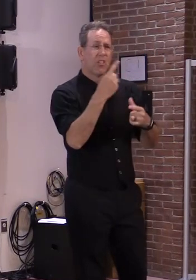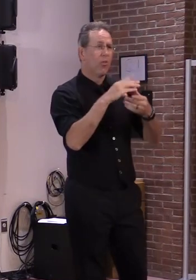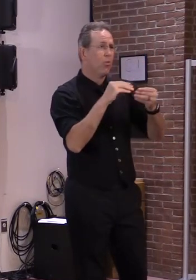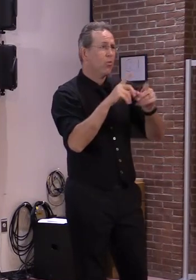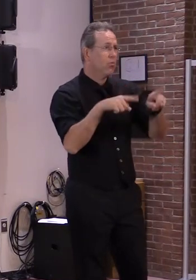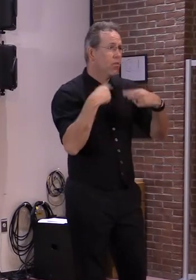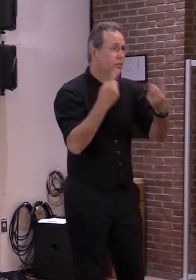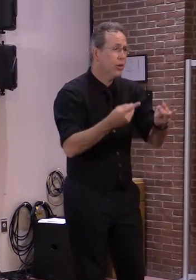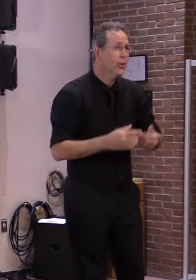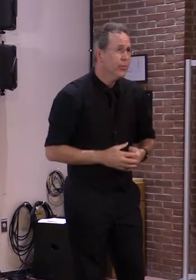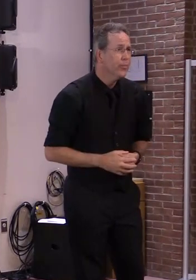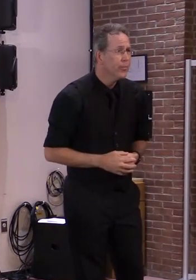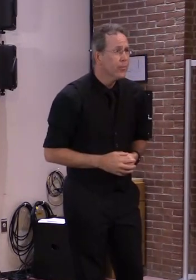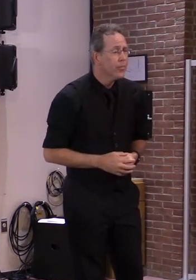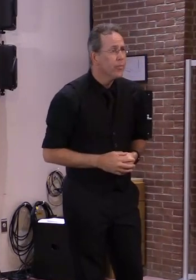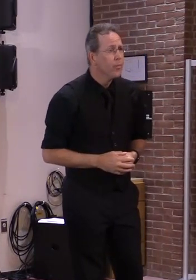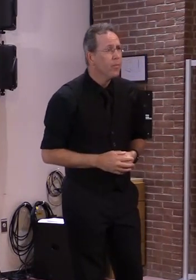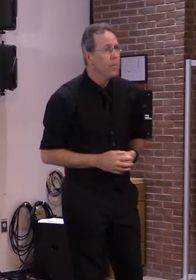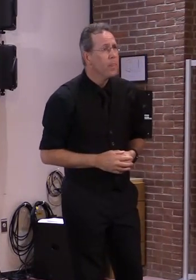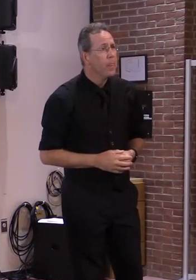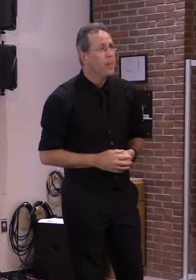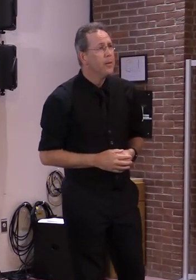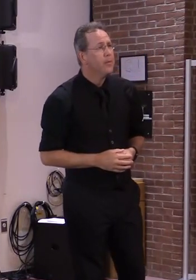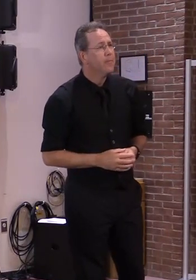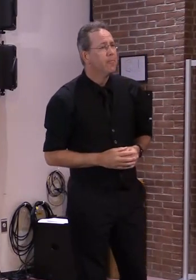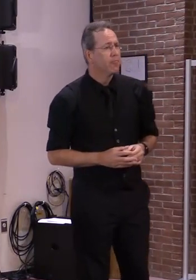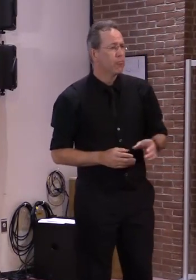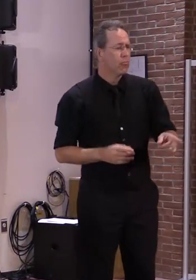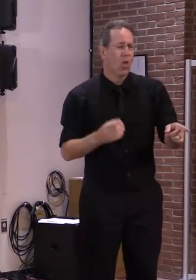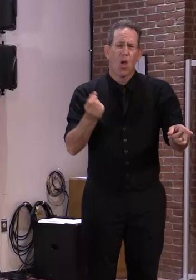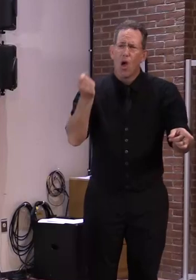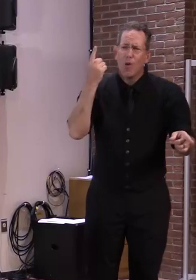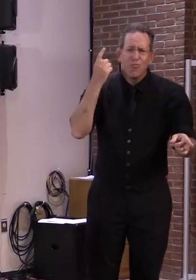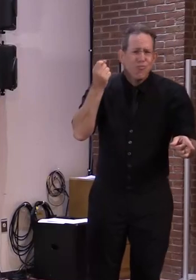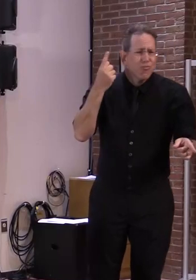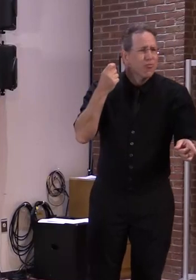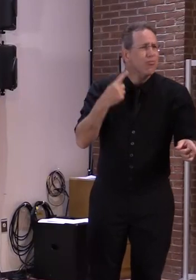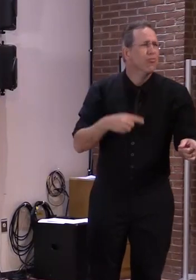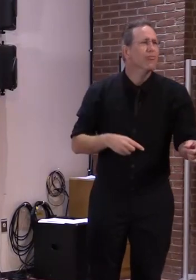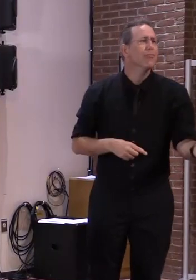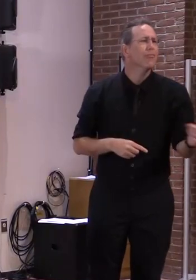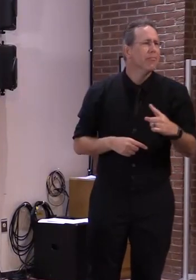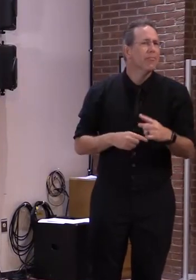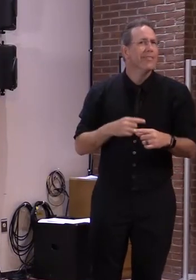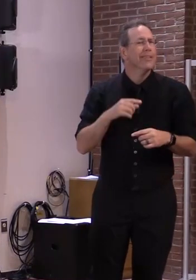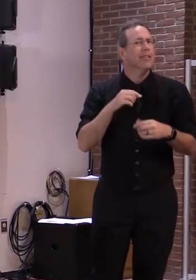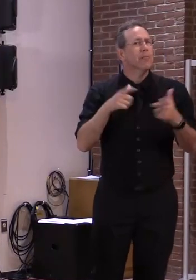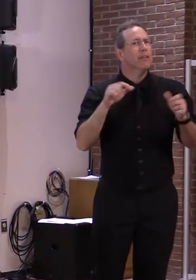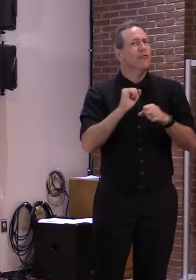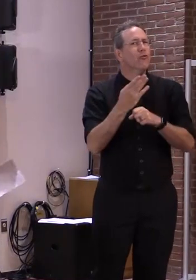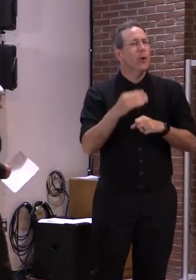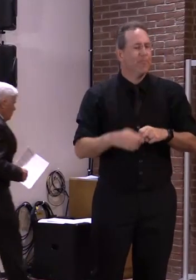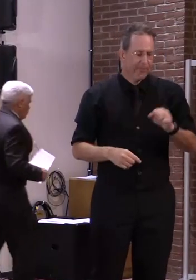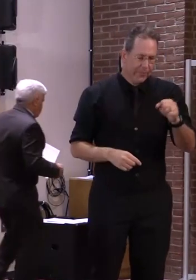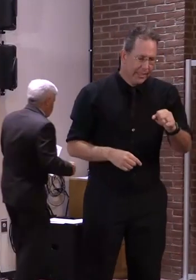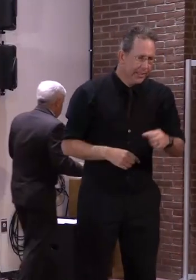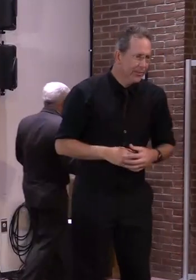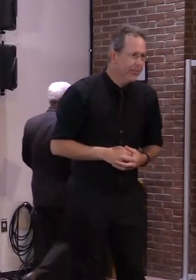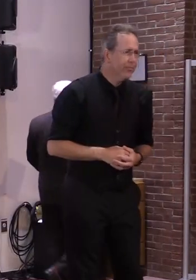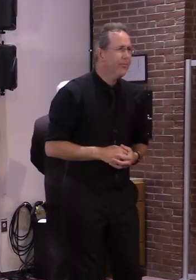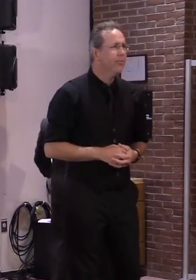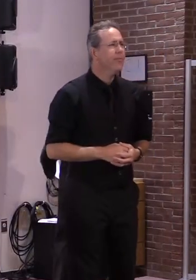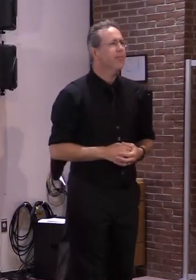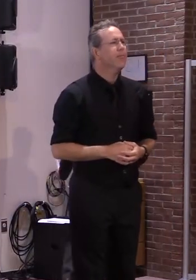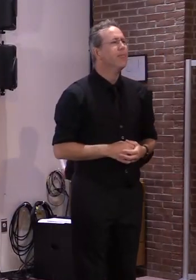Okay, thanks. No, I fully understand it's a great job you guys put all those people up. And there's always going to be a few,